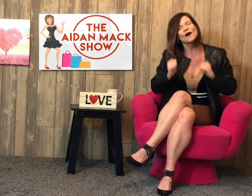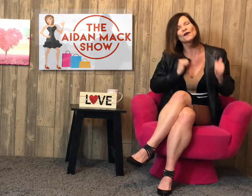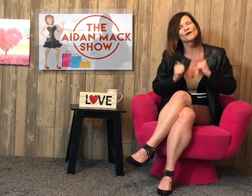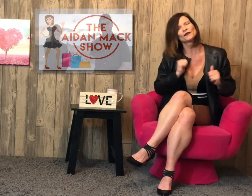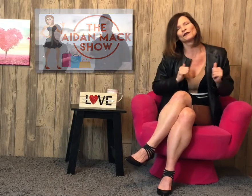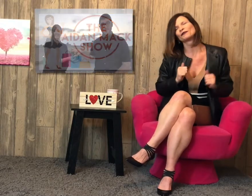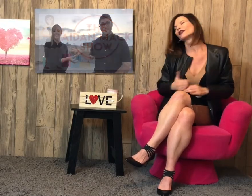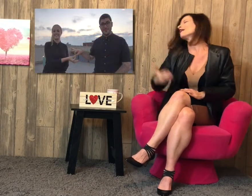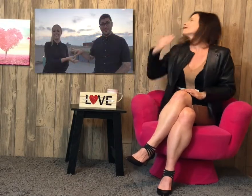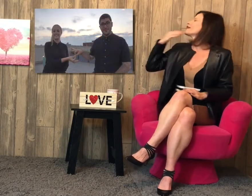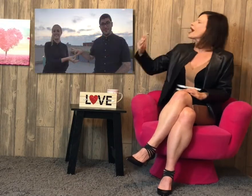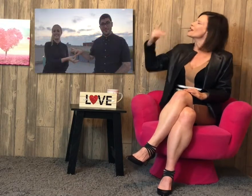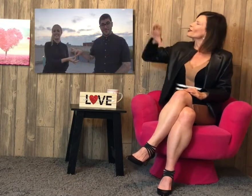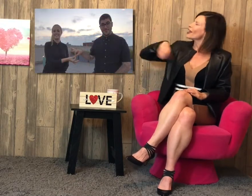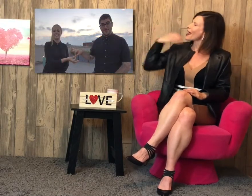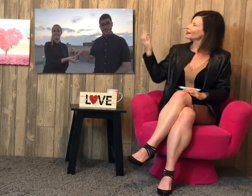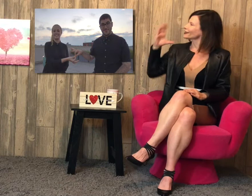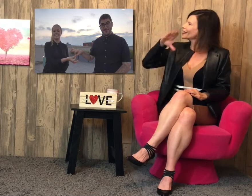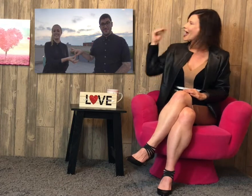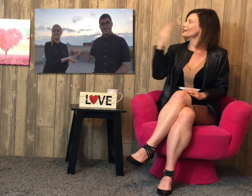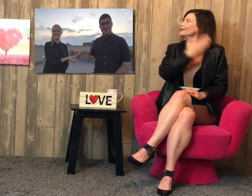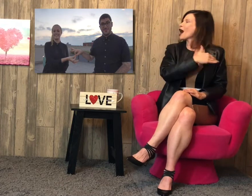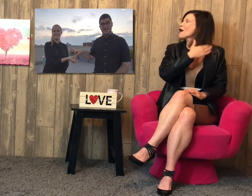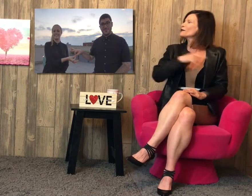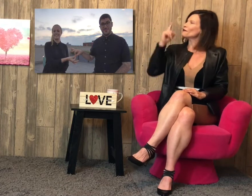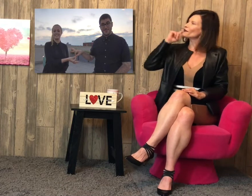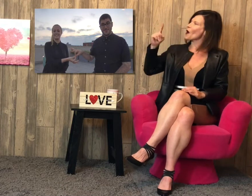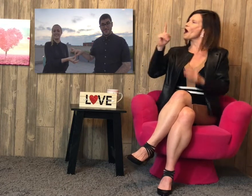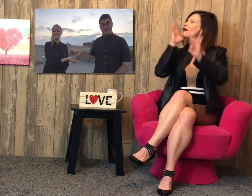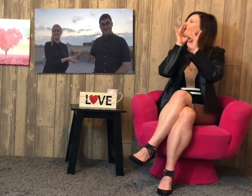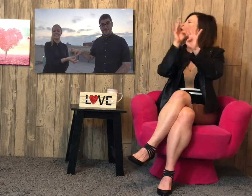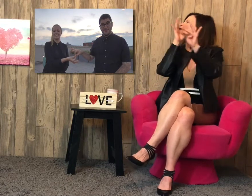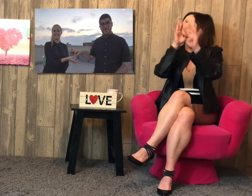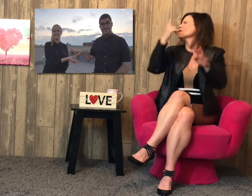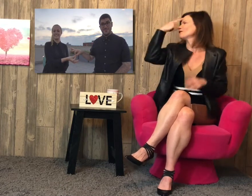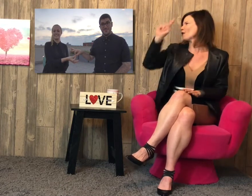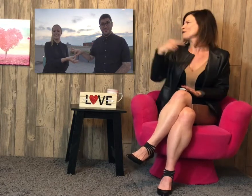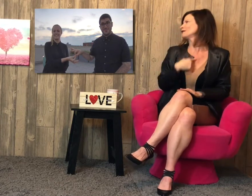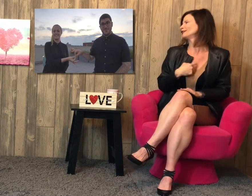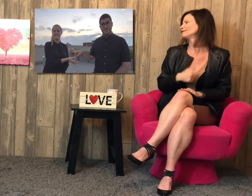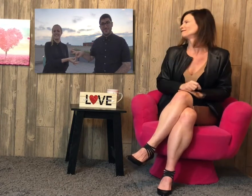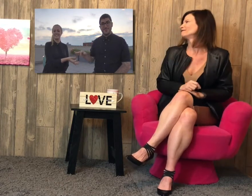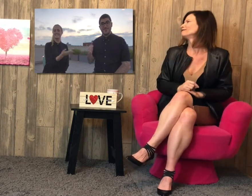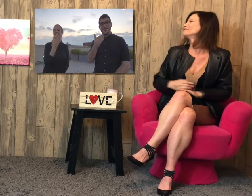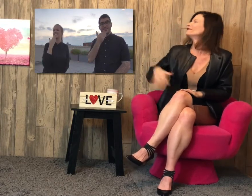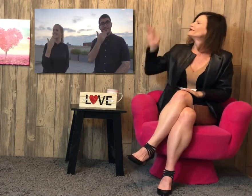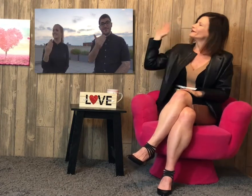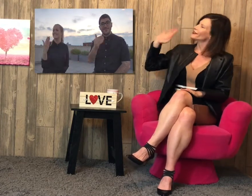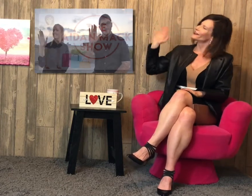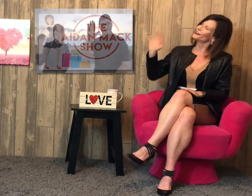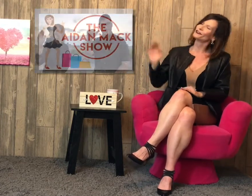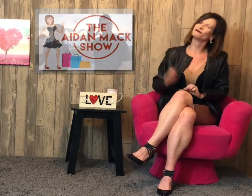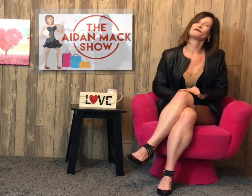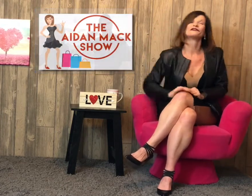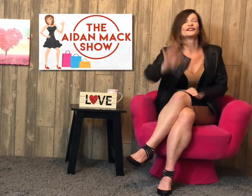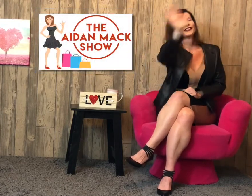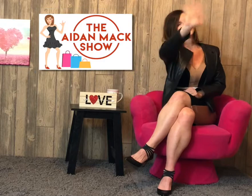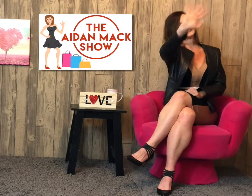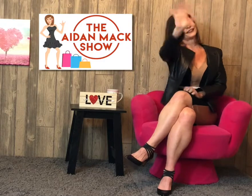show. Thanks, Casey and Dominic, for interpreting for me. Ciao, everyone.